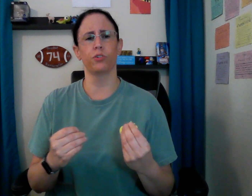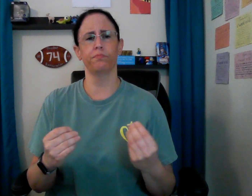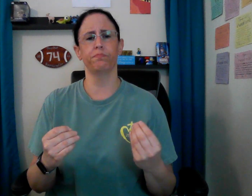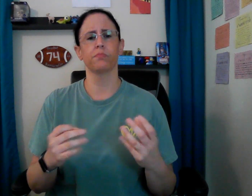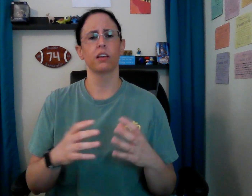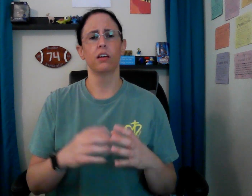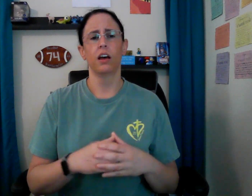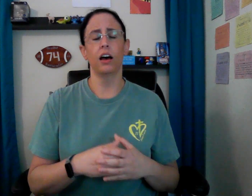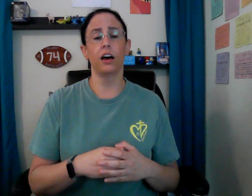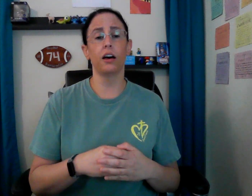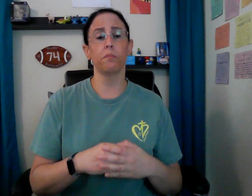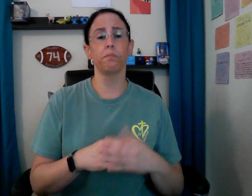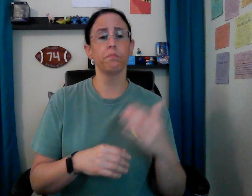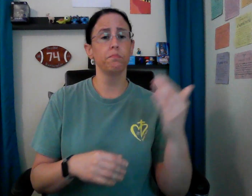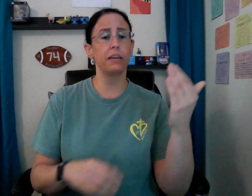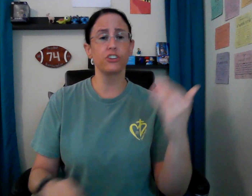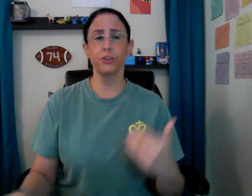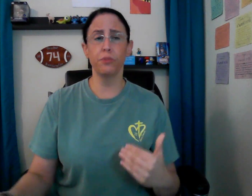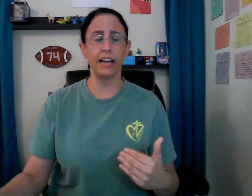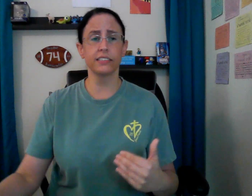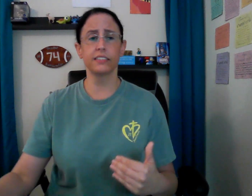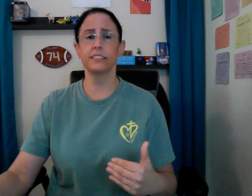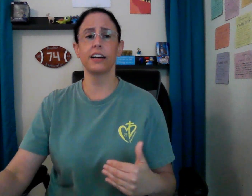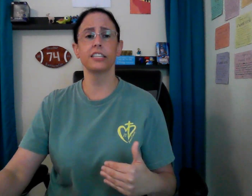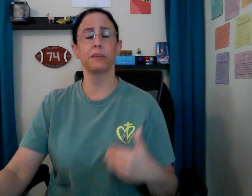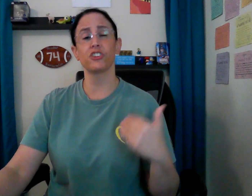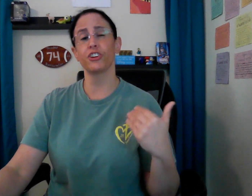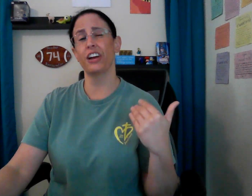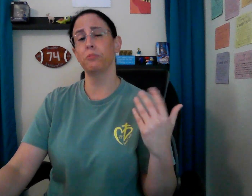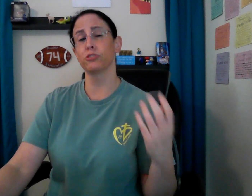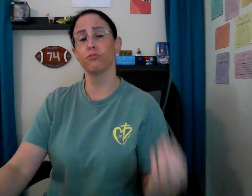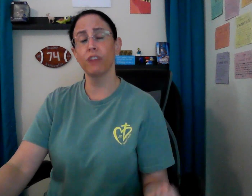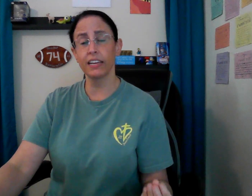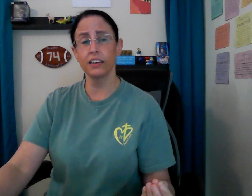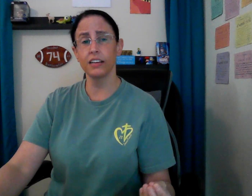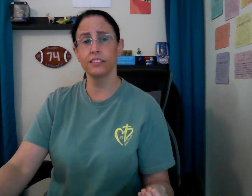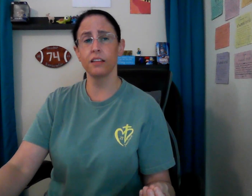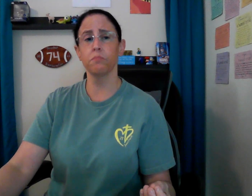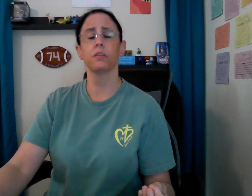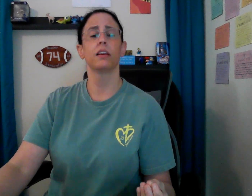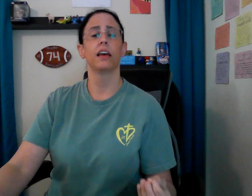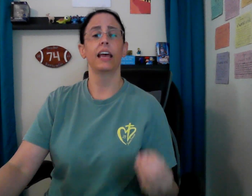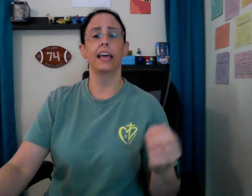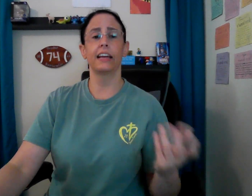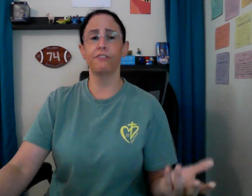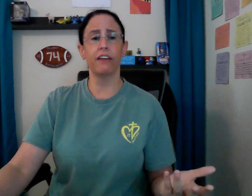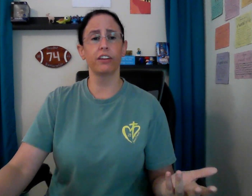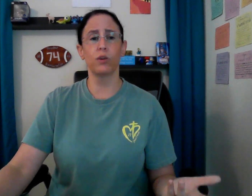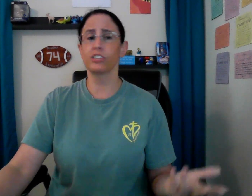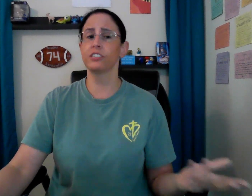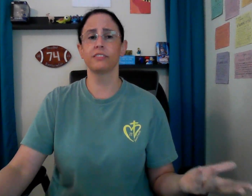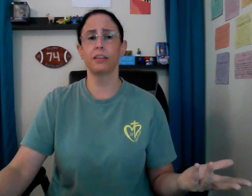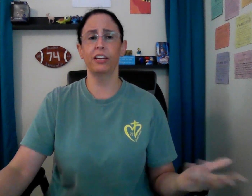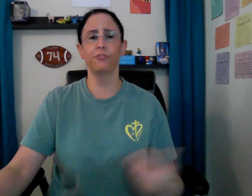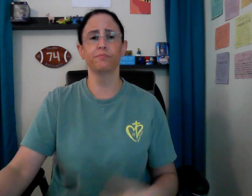important. Make sure you practice these signs. Make sure you're able to recognize them. And if you have any questions, let me know.